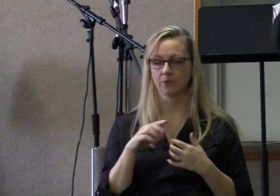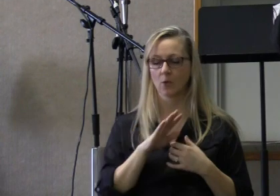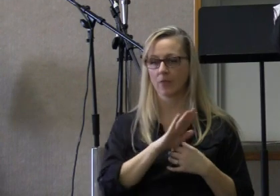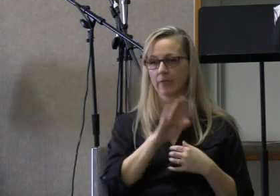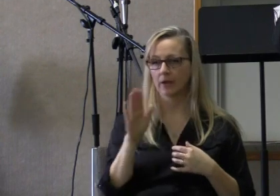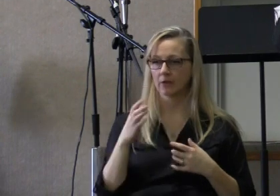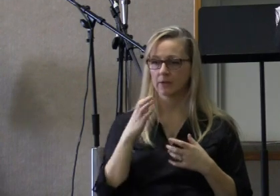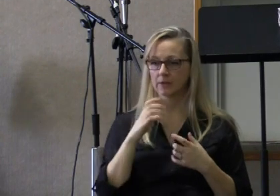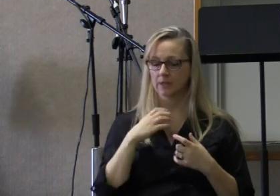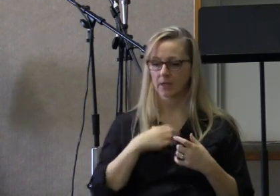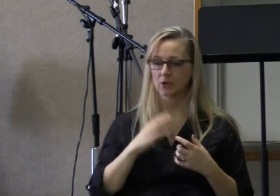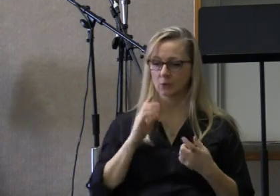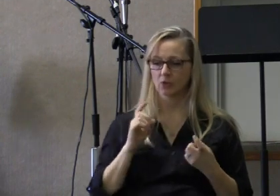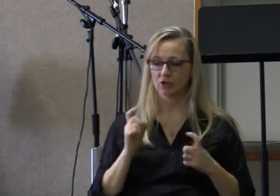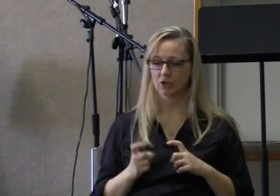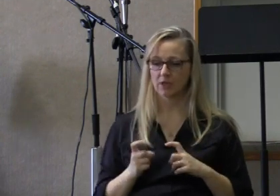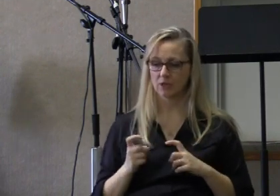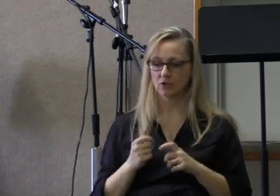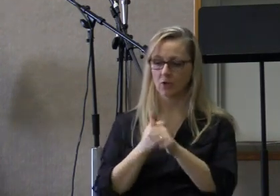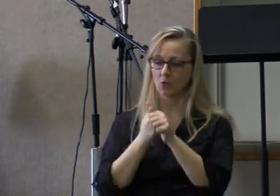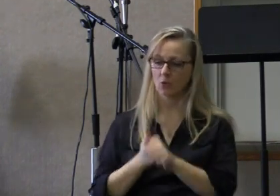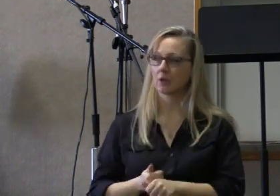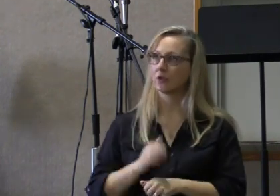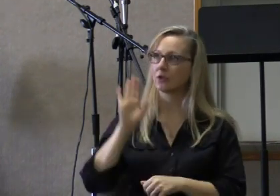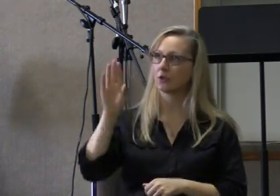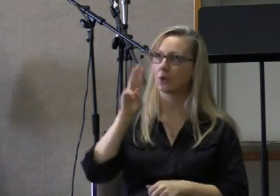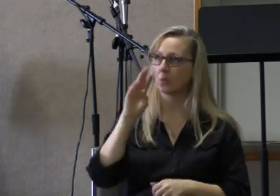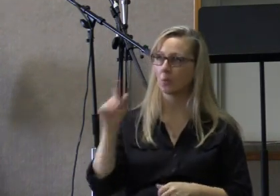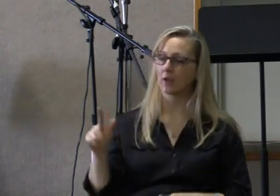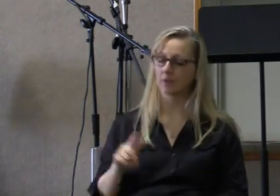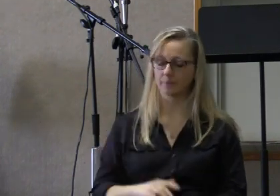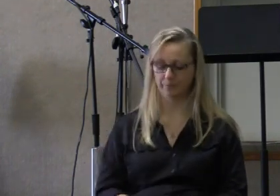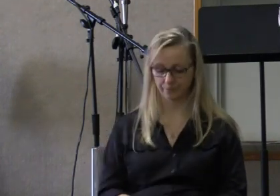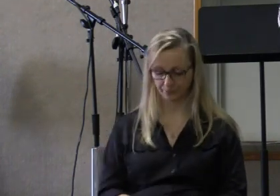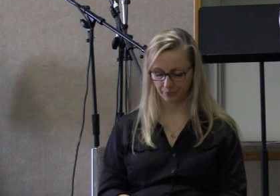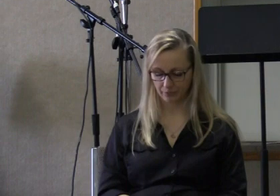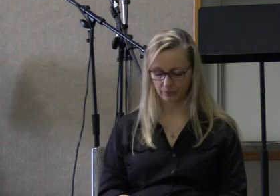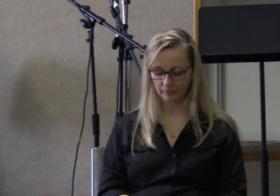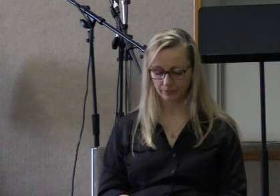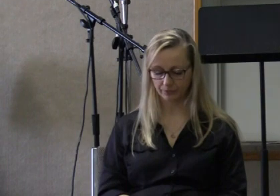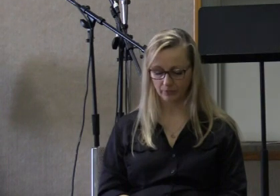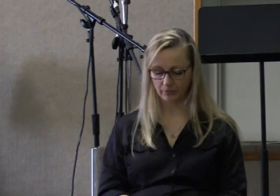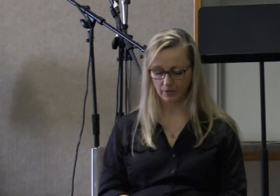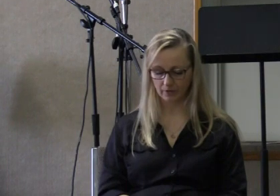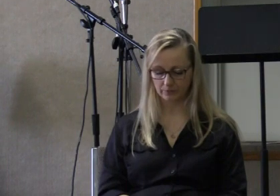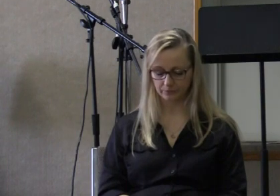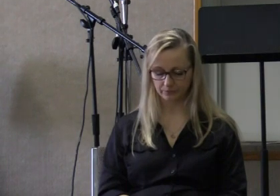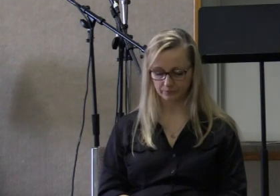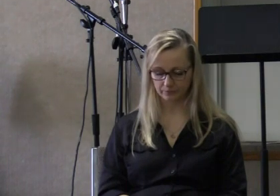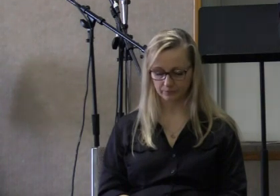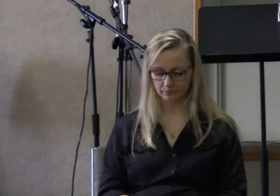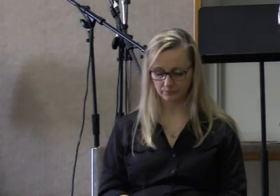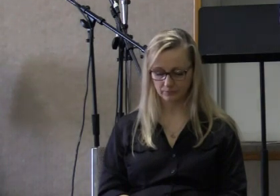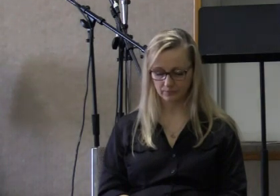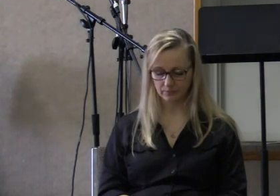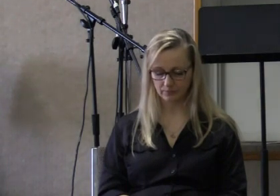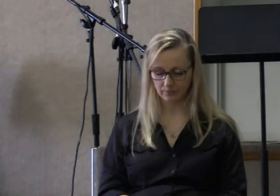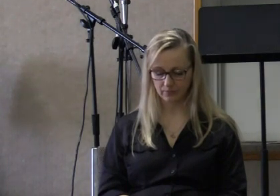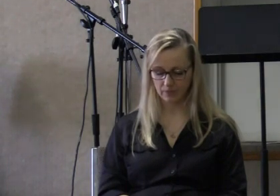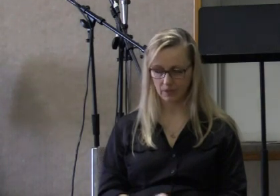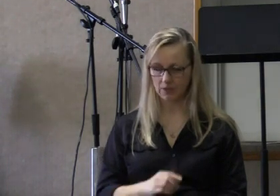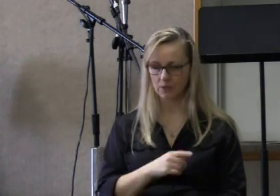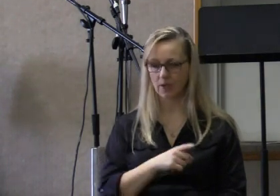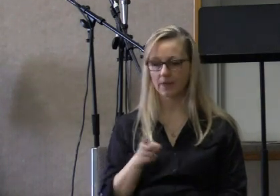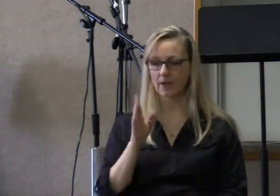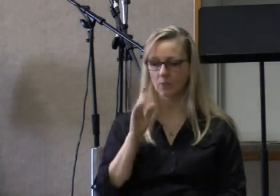in accordance with your will, and they will slam the doors on the enemy of our soul. They will close the door on the devil. They will break